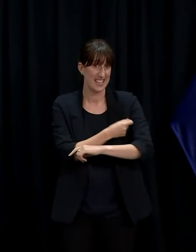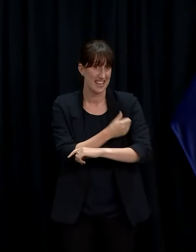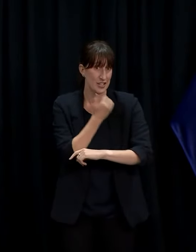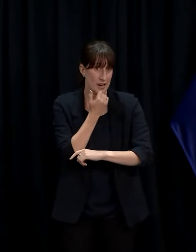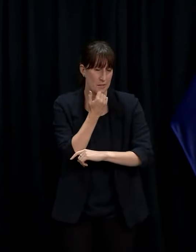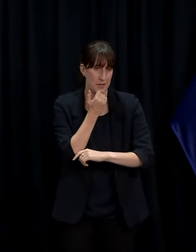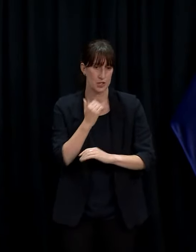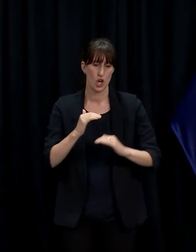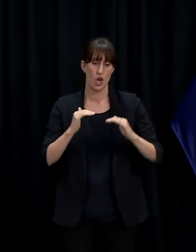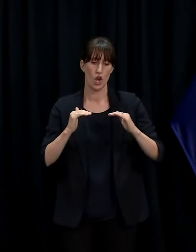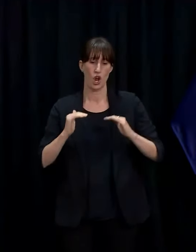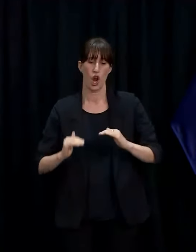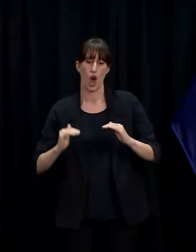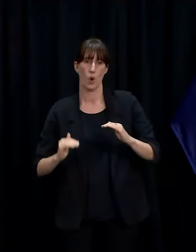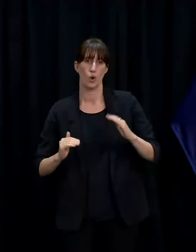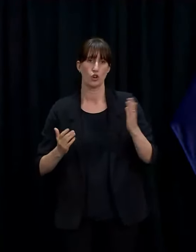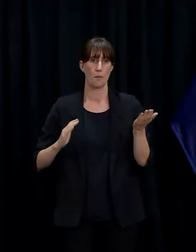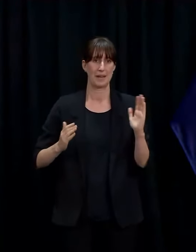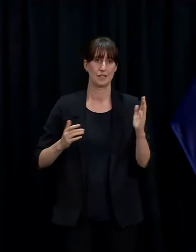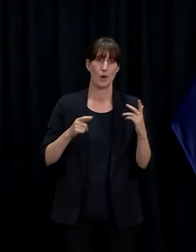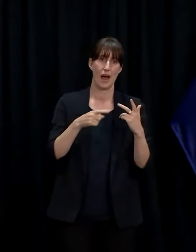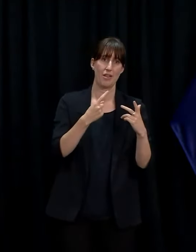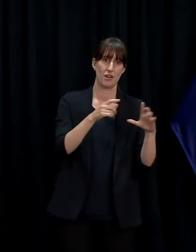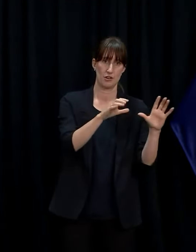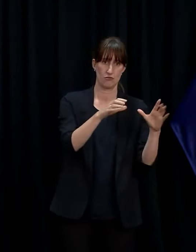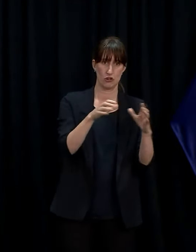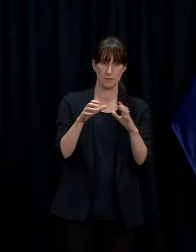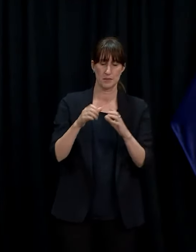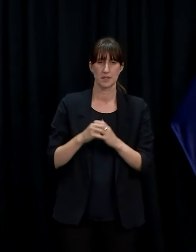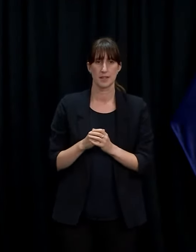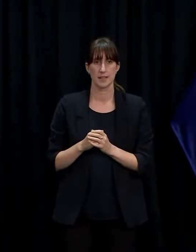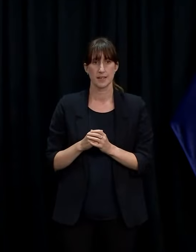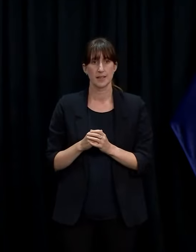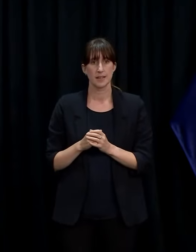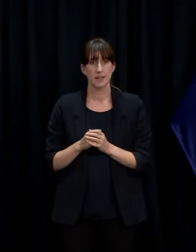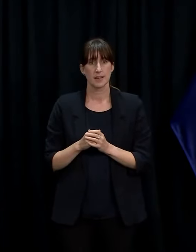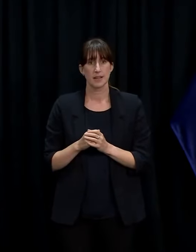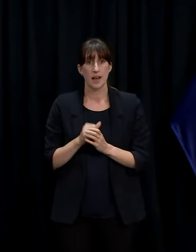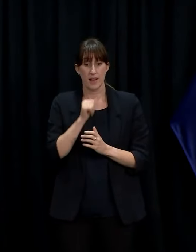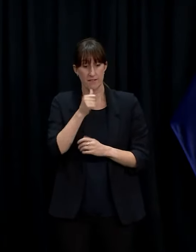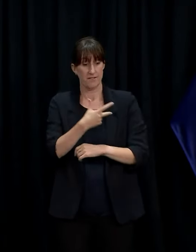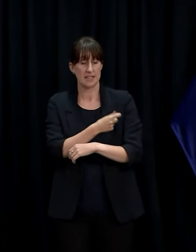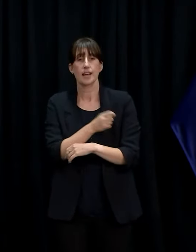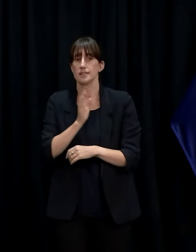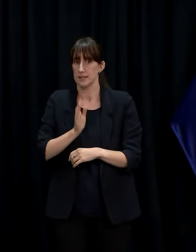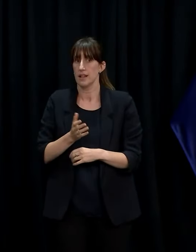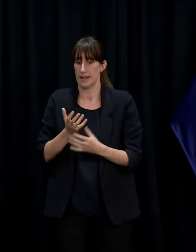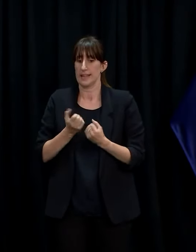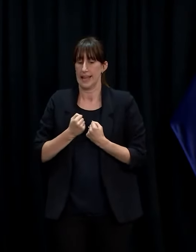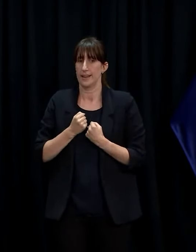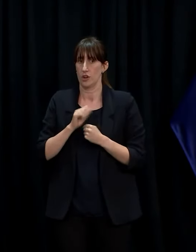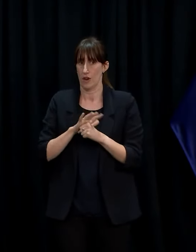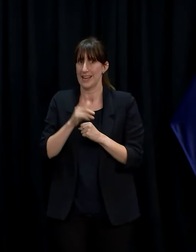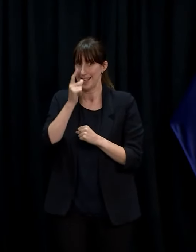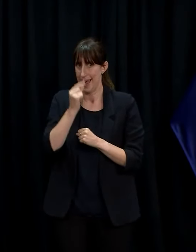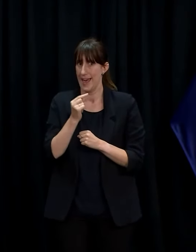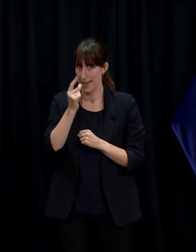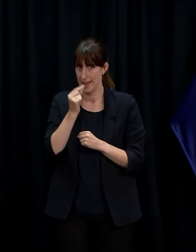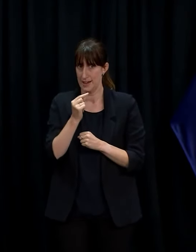think it reinforces the message that whilst you can still get COVID-19 if you have been fully vaccinated and boosted,